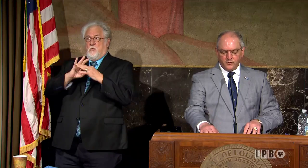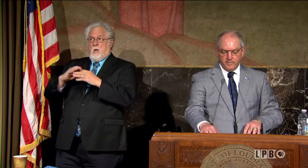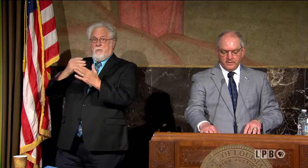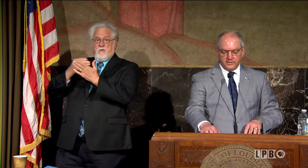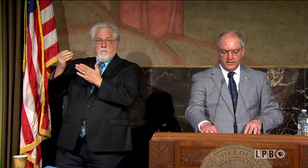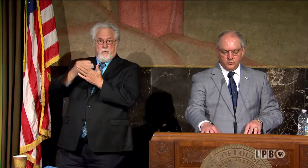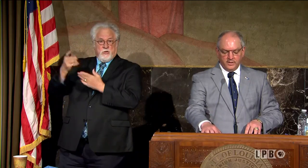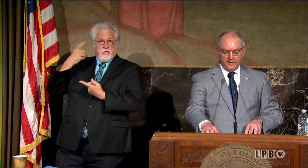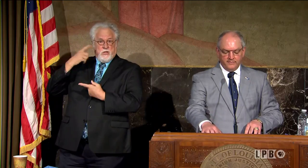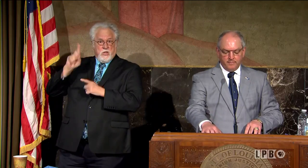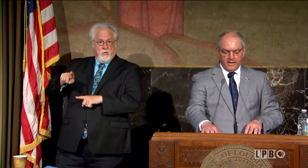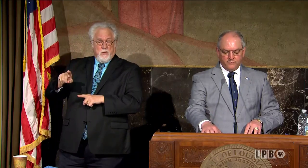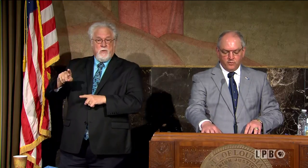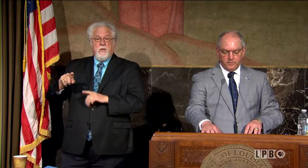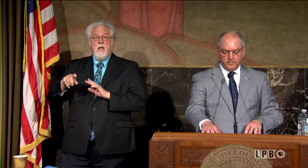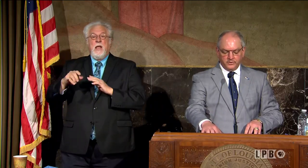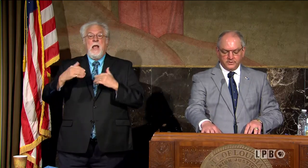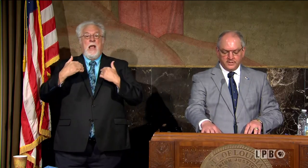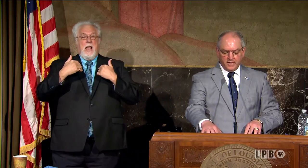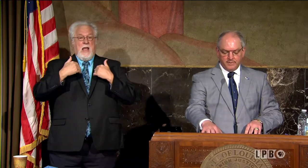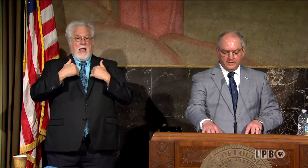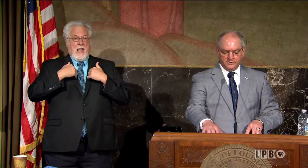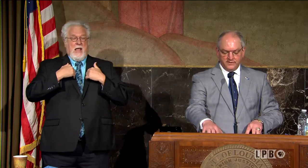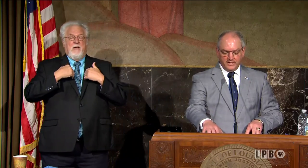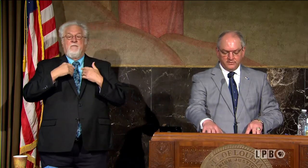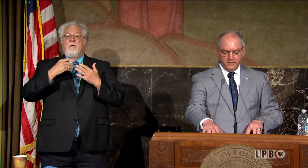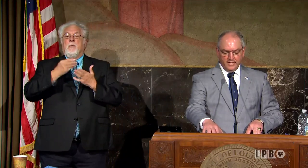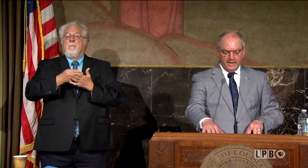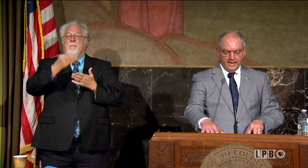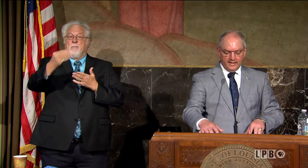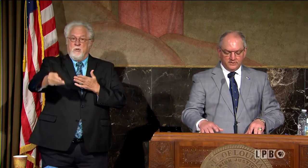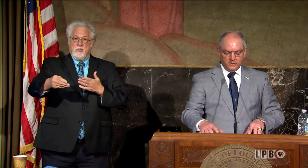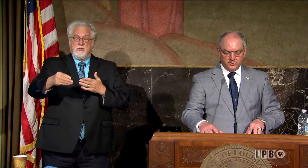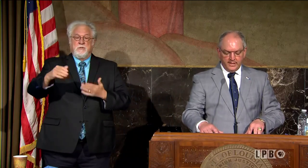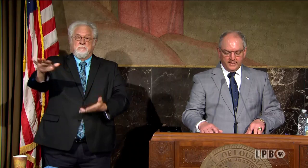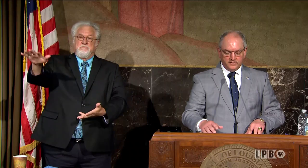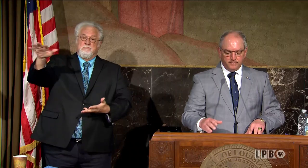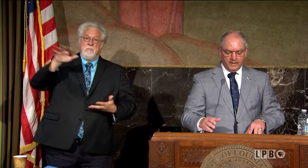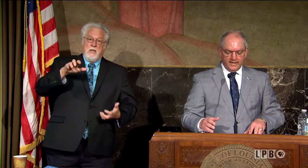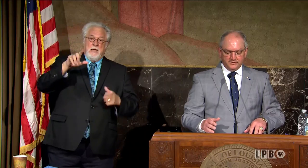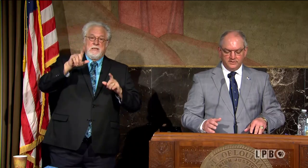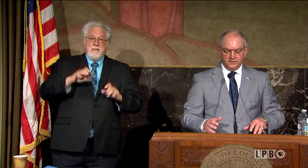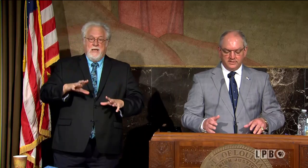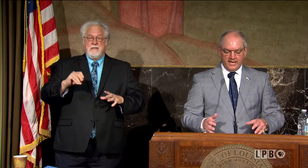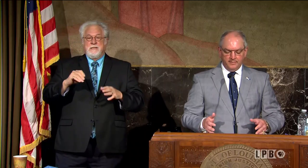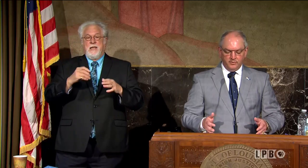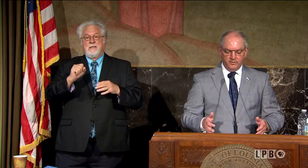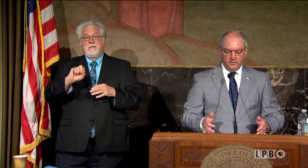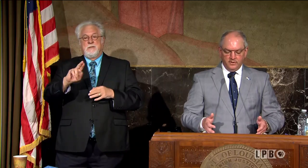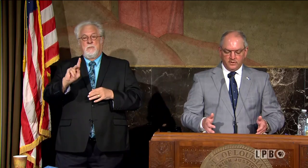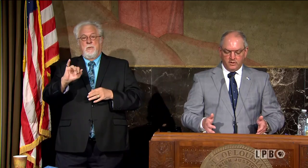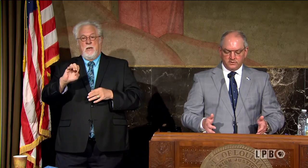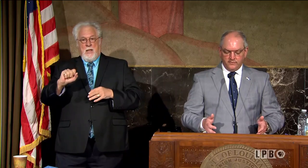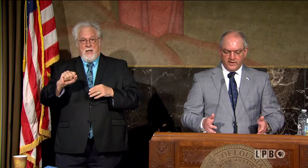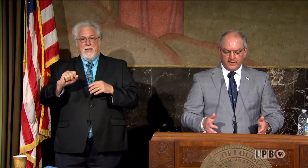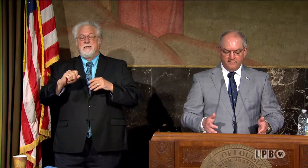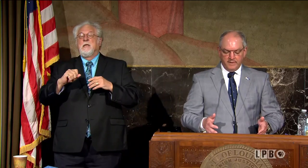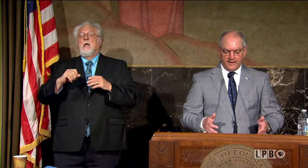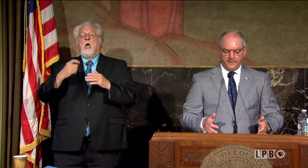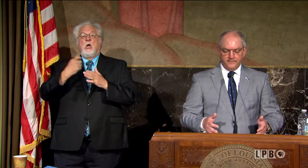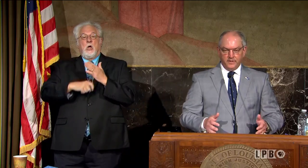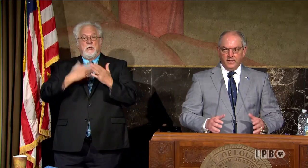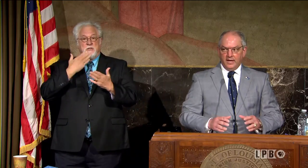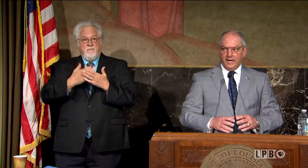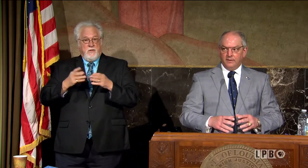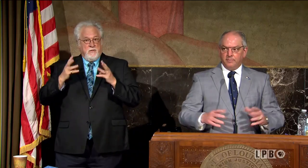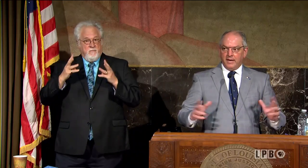purchasing agreement, states will have a platform to purchase stockpiles of tests and associated supplies in a sustainable, cost-effective